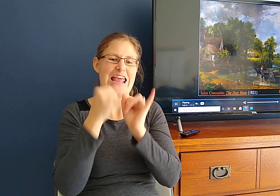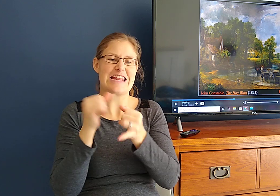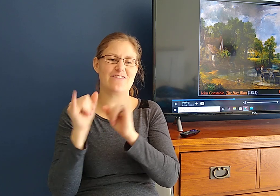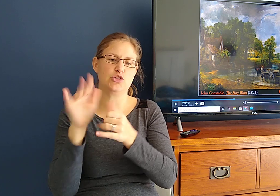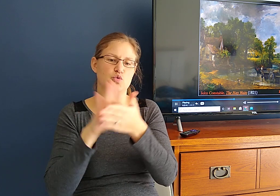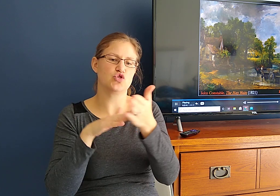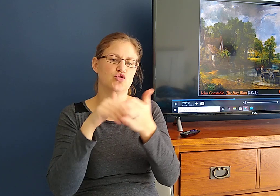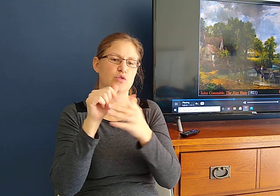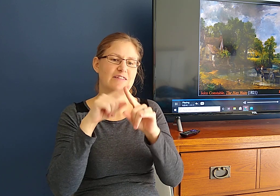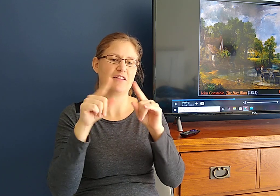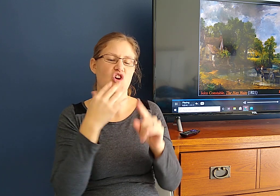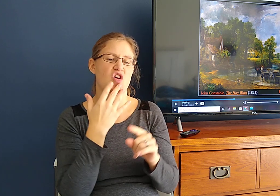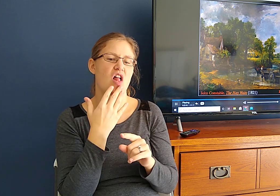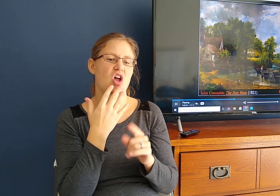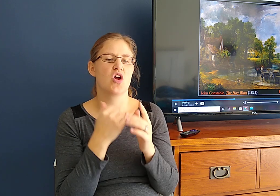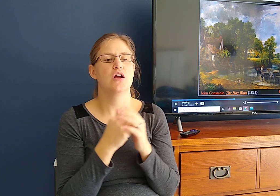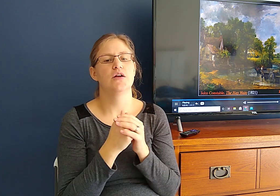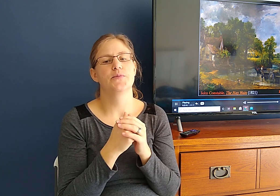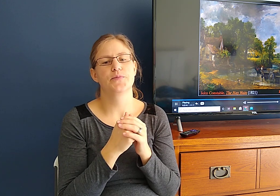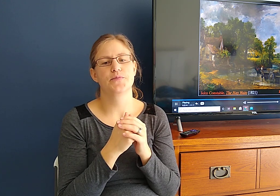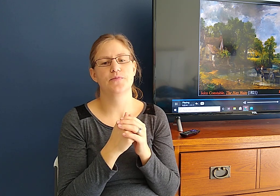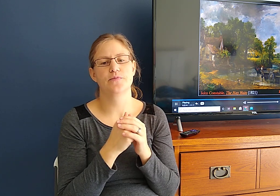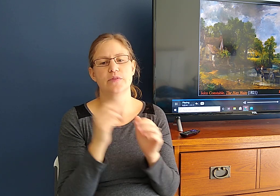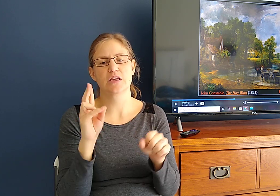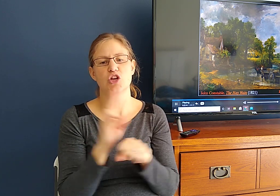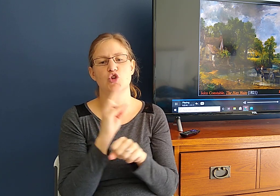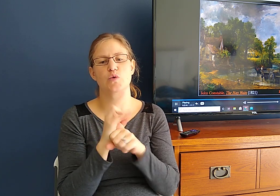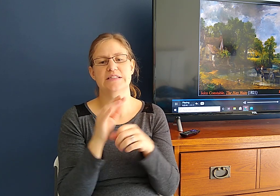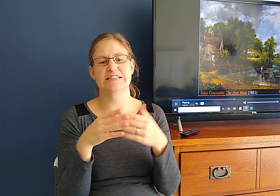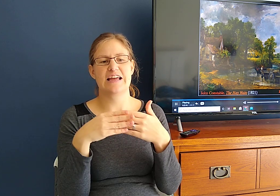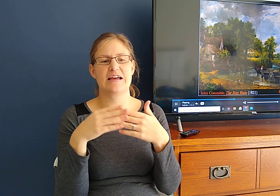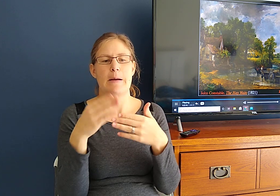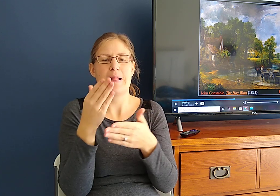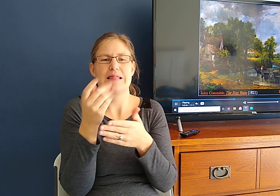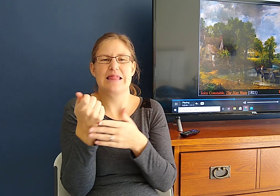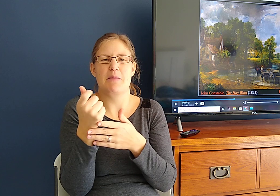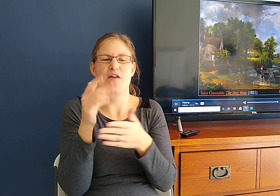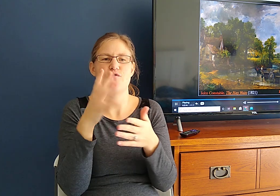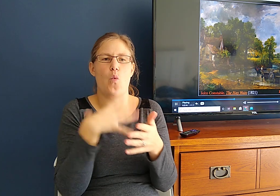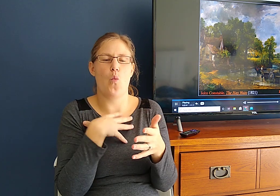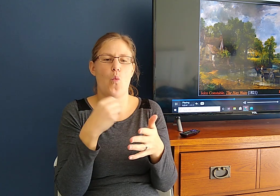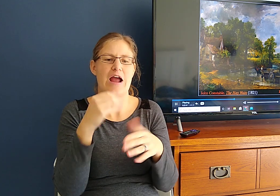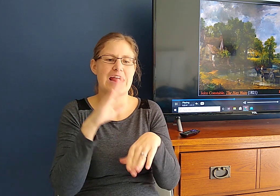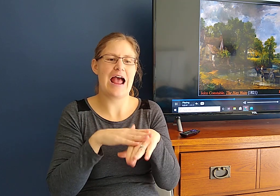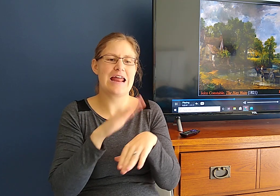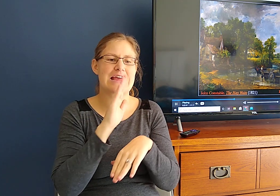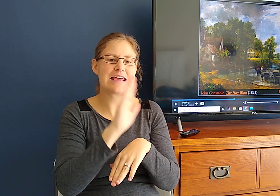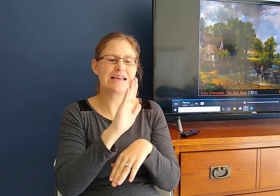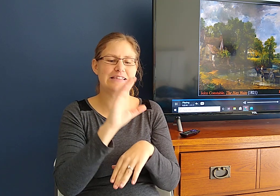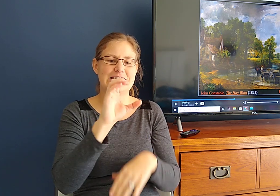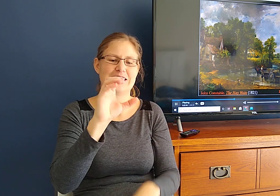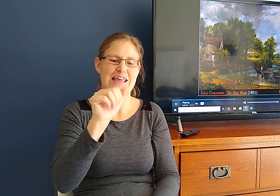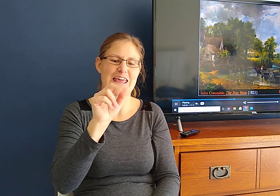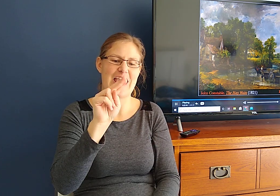color. He uses flecks of white on his canvas to suggest